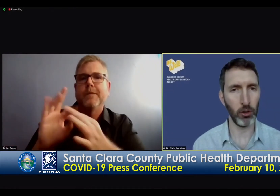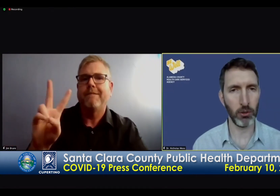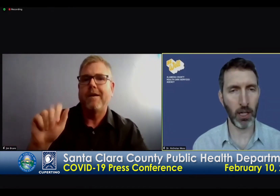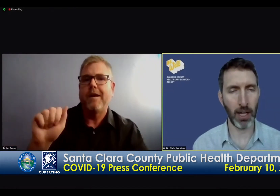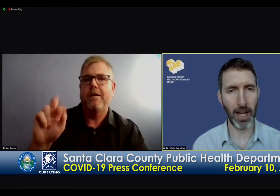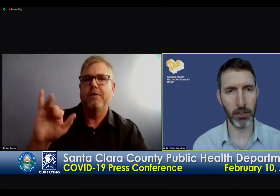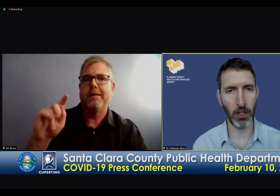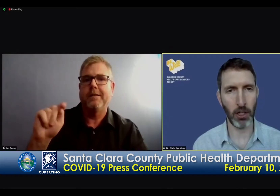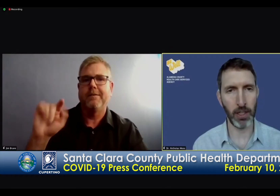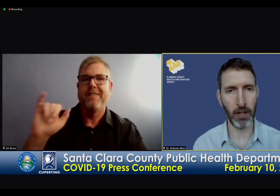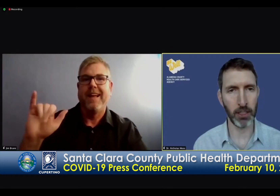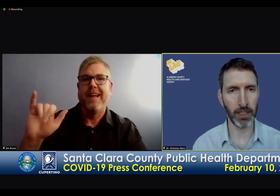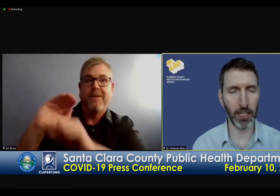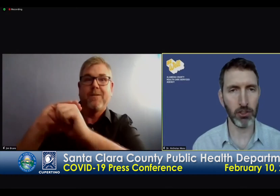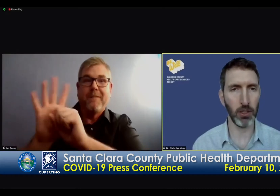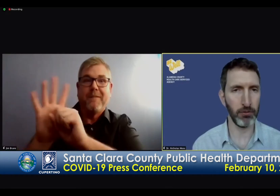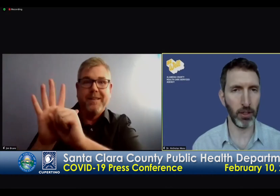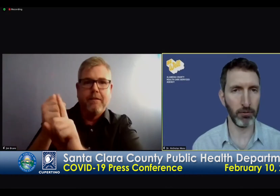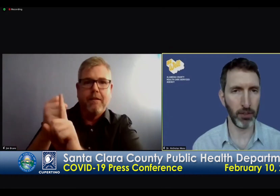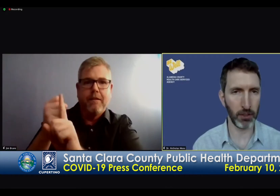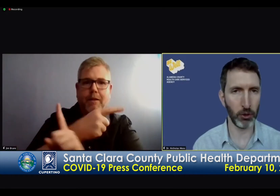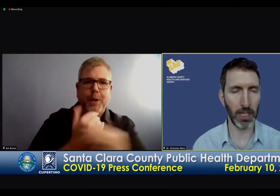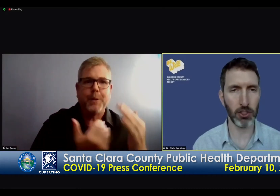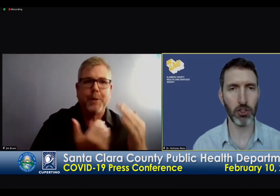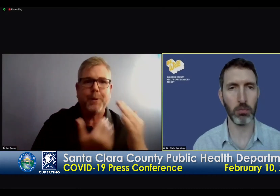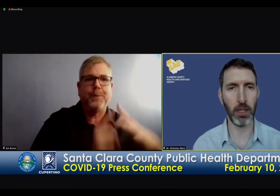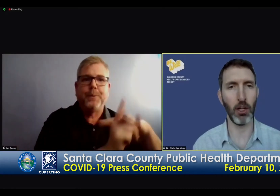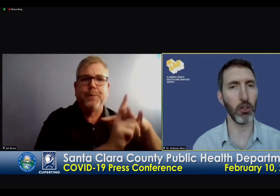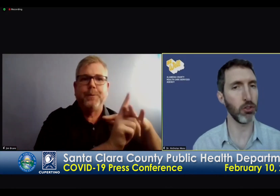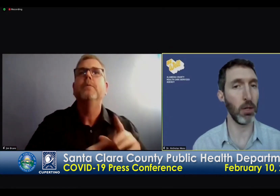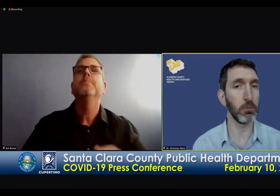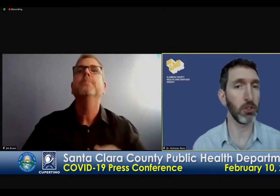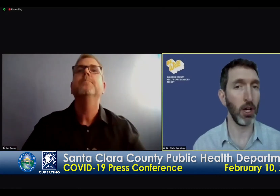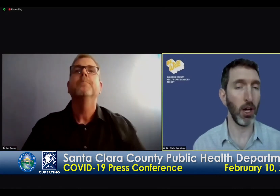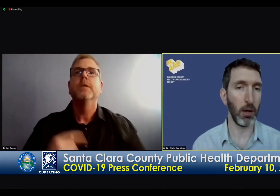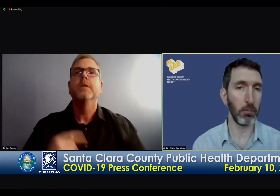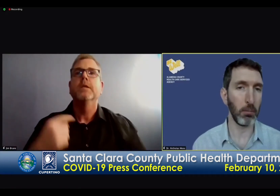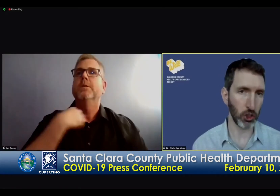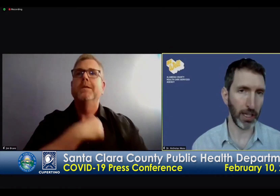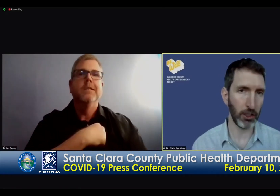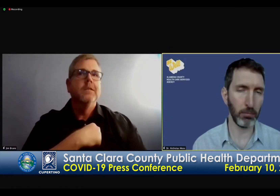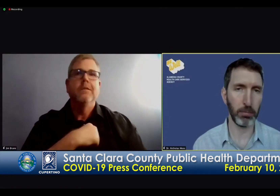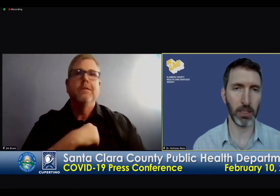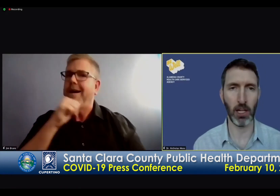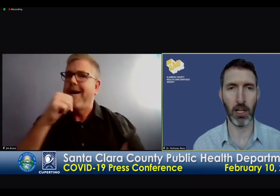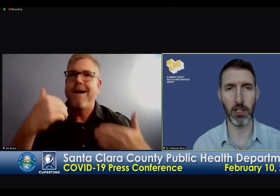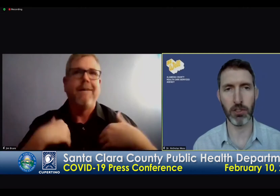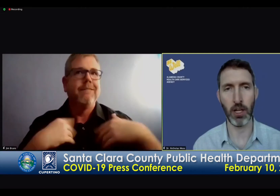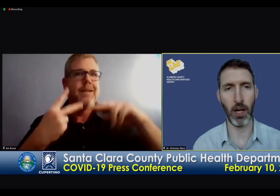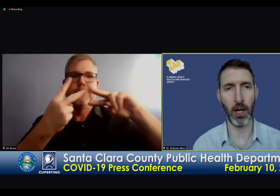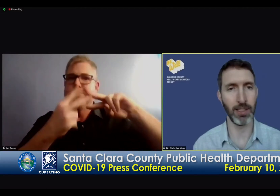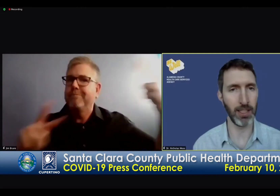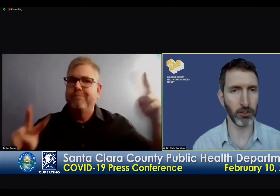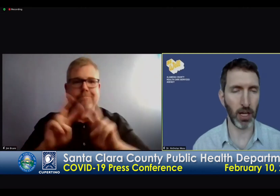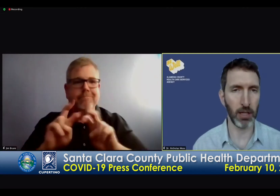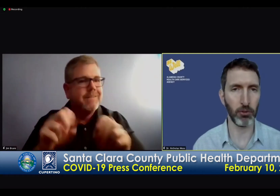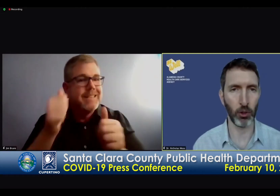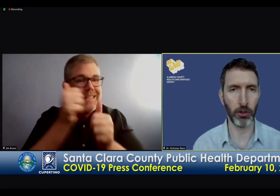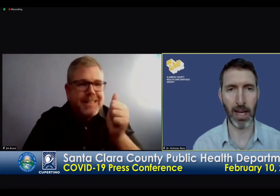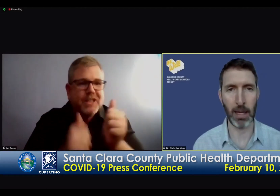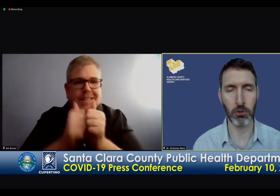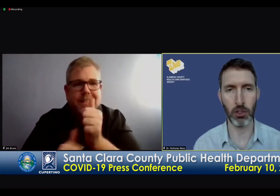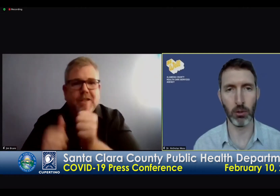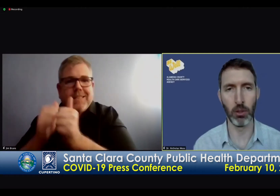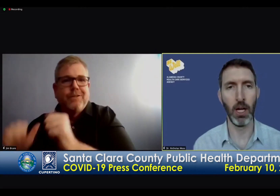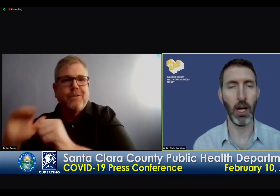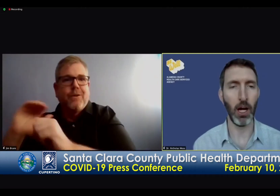only do we not have it on every case, in very few cases, but it also comes much later because it takes time for the